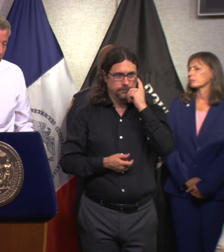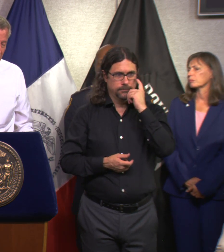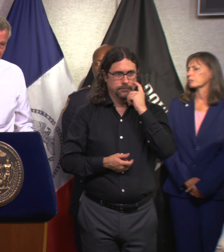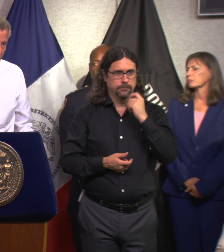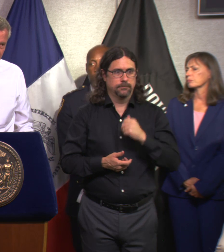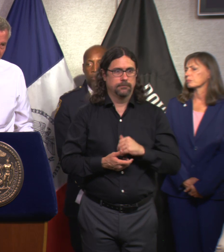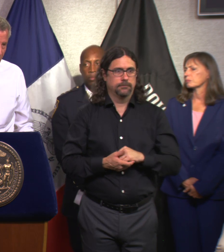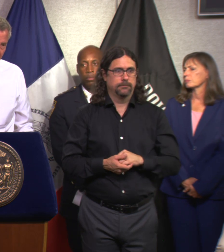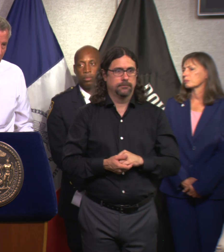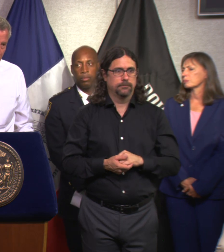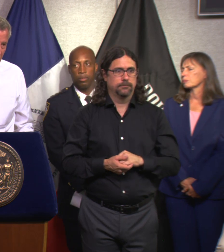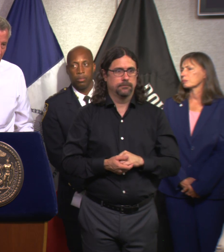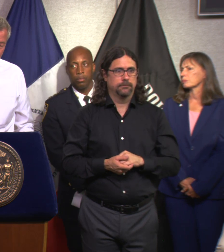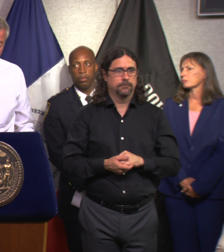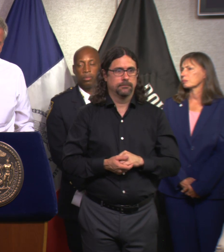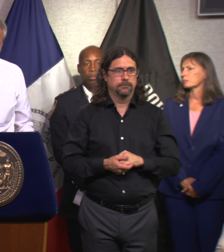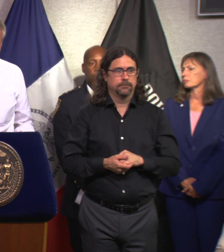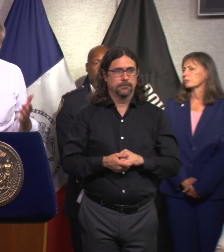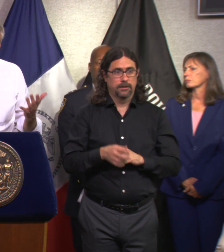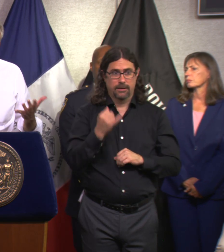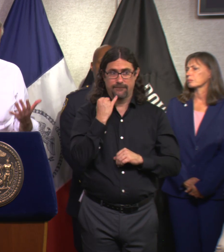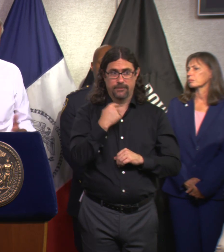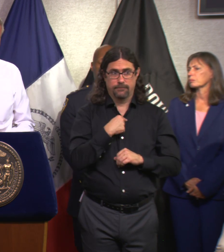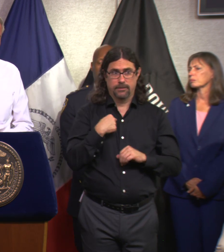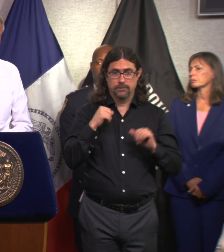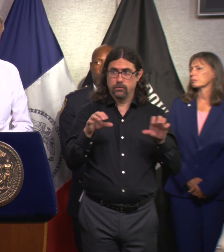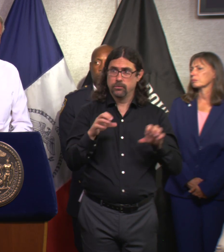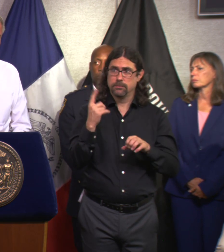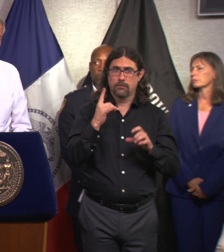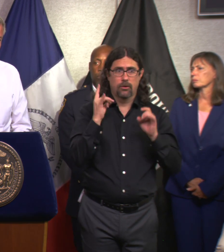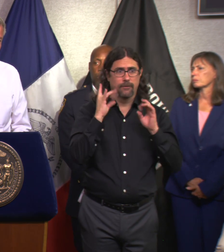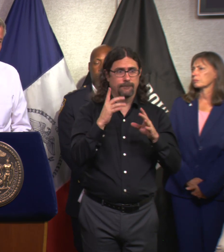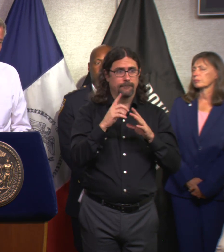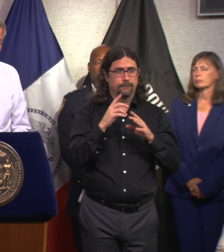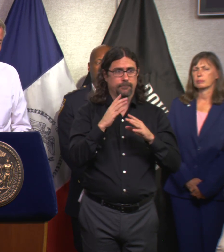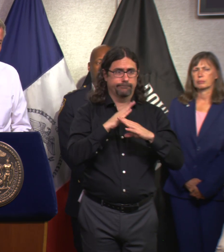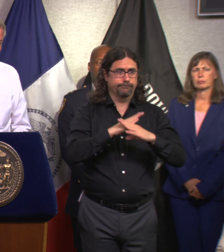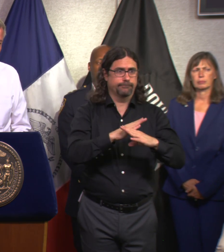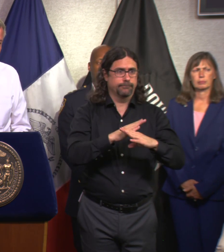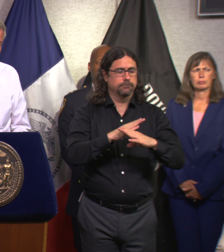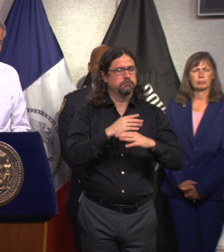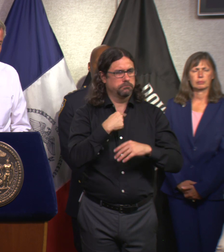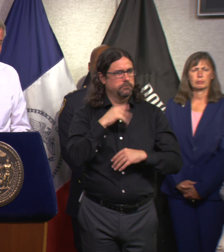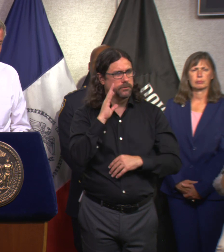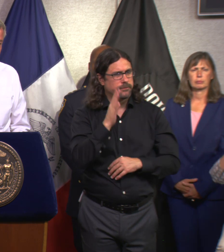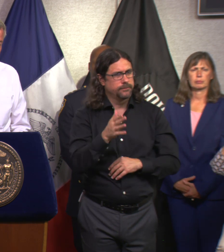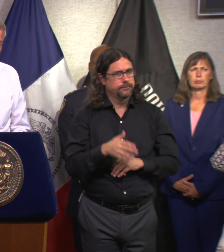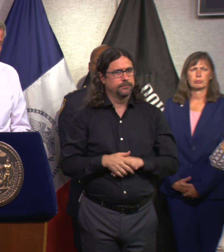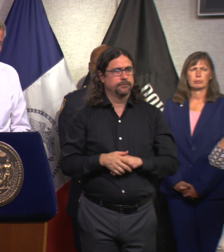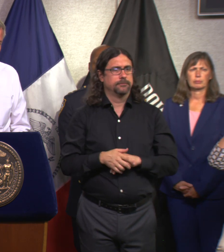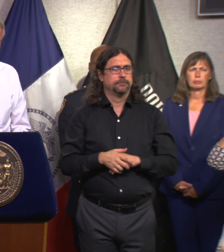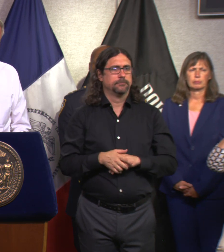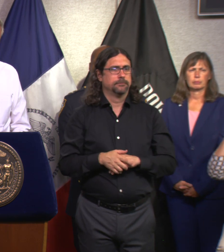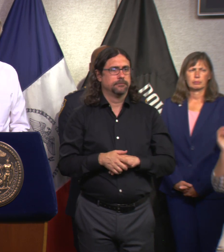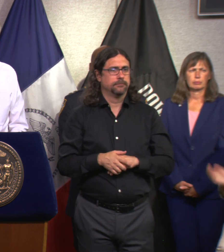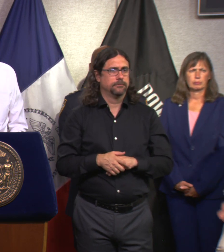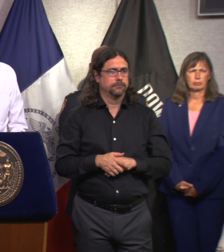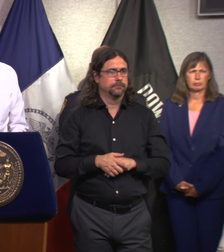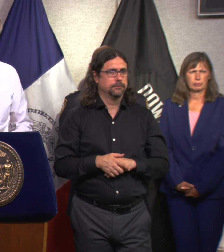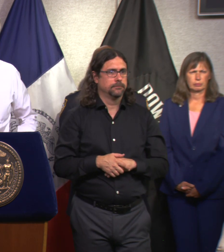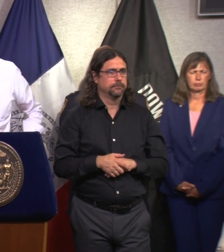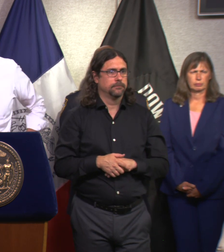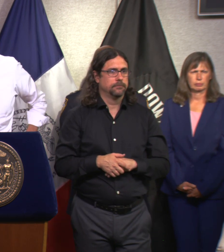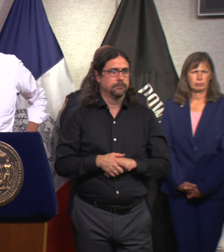yes, there's still so much more to go. And it doesn't reduce the pain of the Garner family. But a lot has changed and a lot more will.